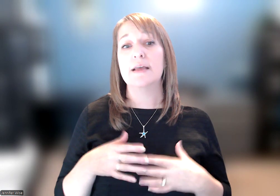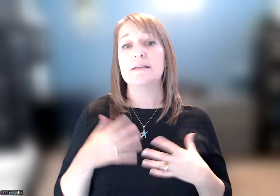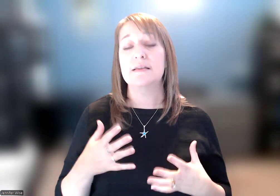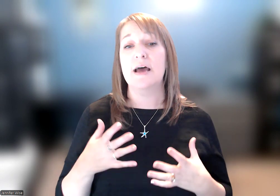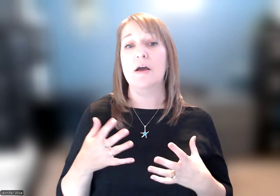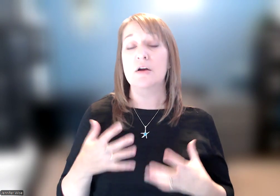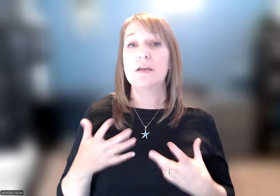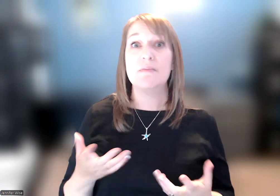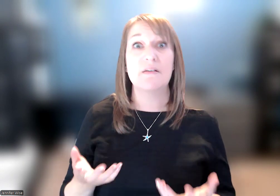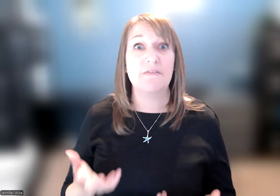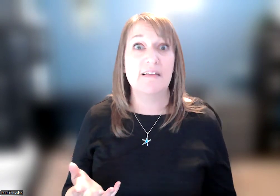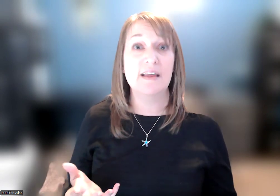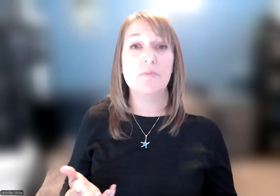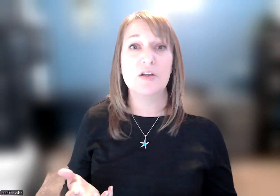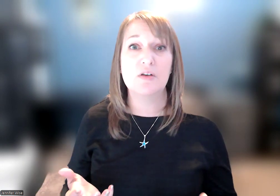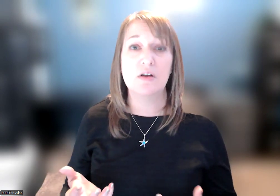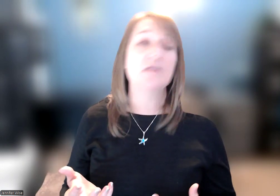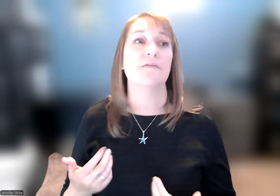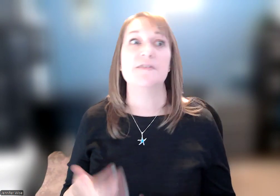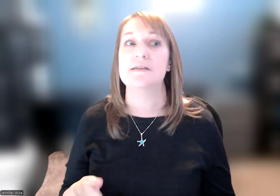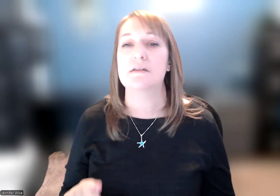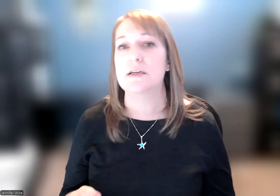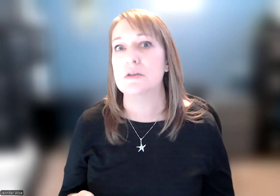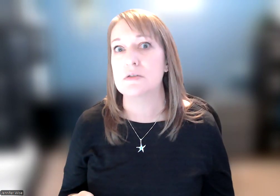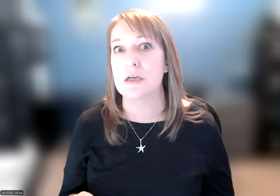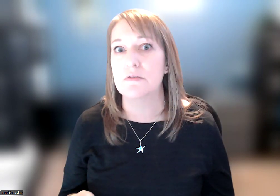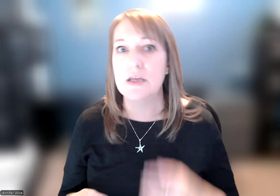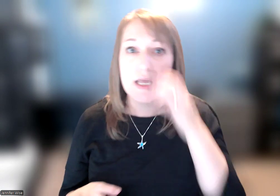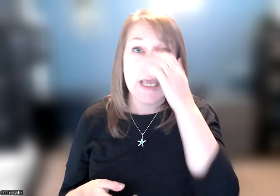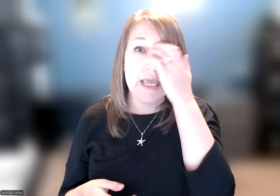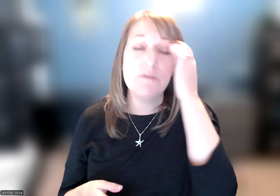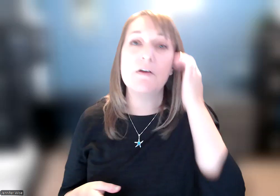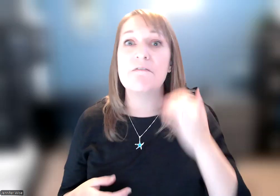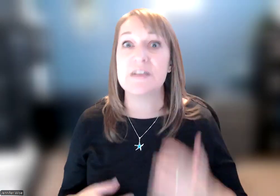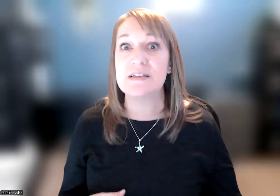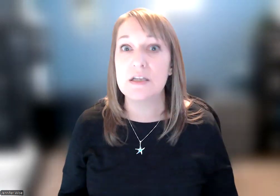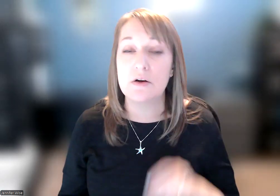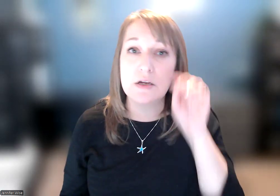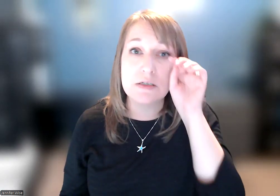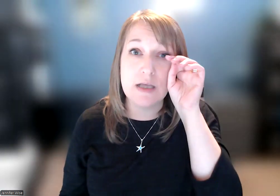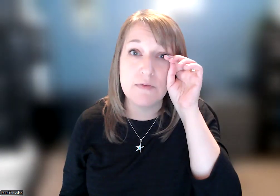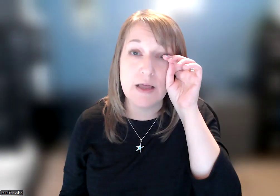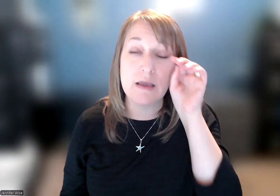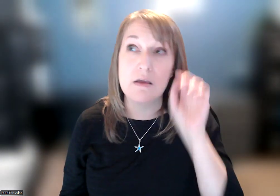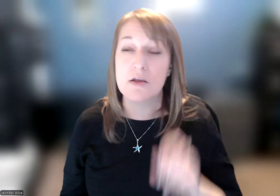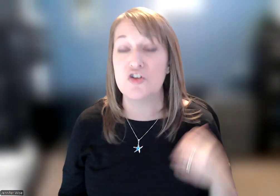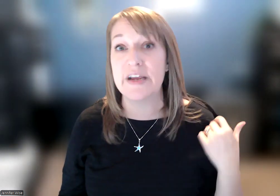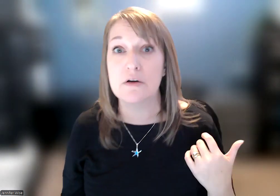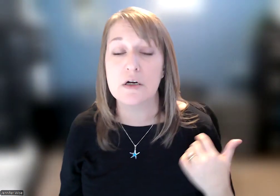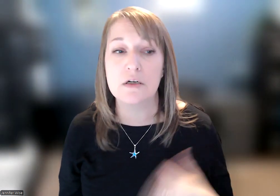is that hurt can be a feeling, but you can also physically hurt yourself. If you're physically hurting yourself, like your ear hurts